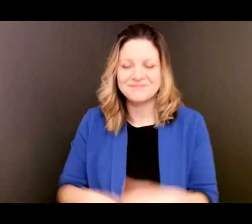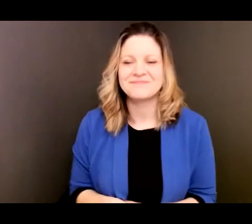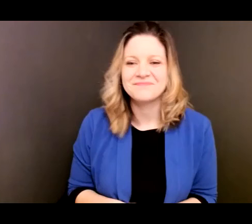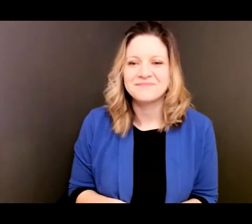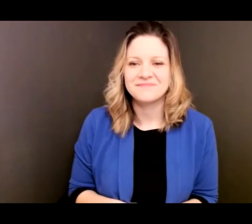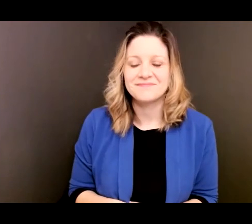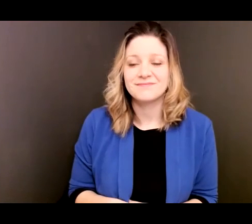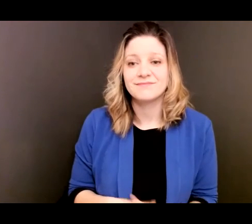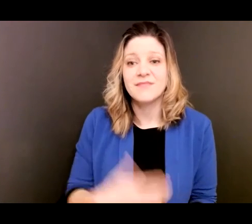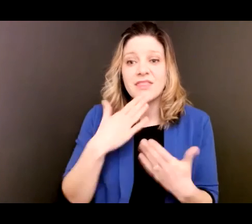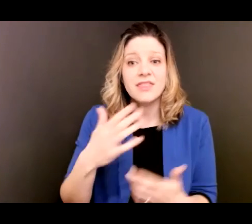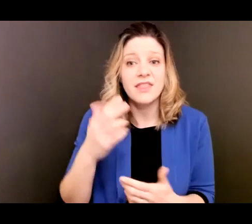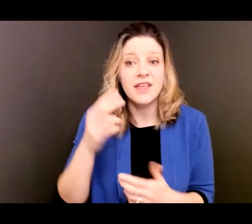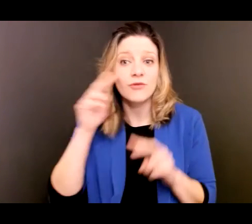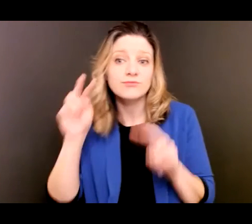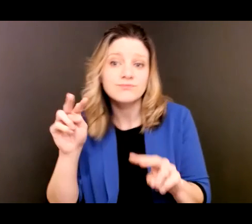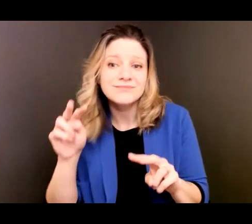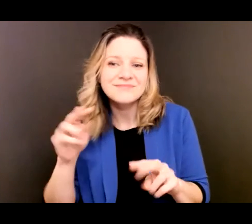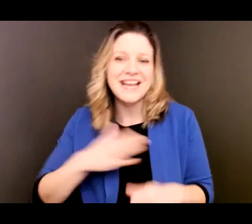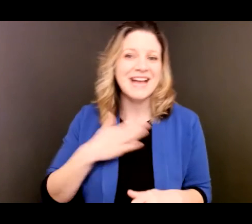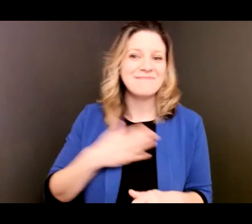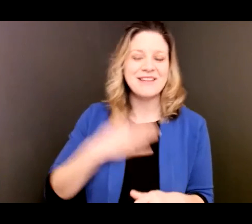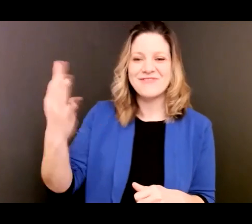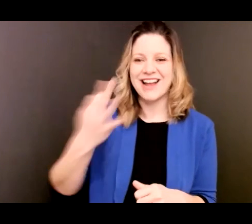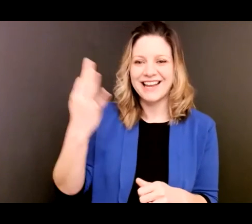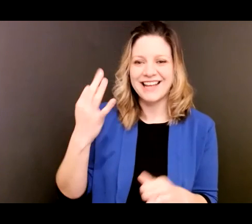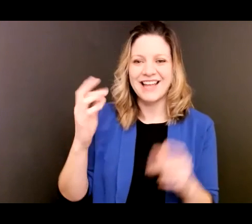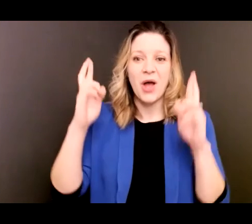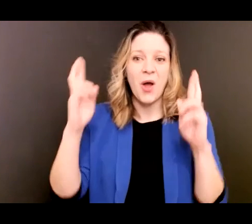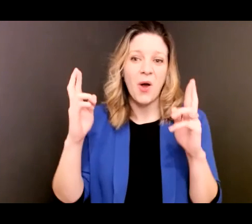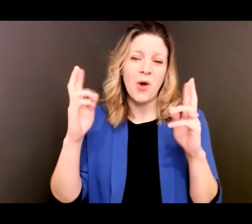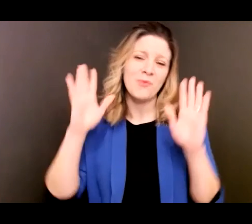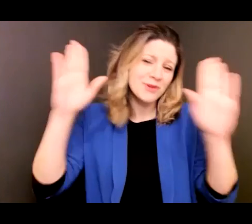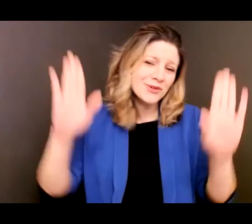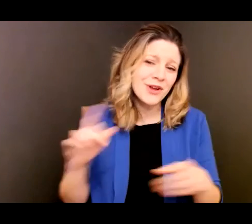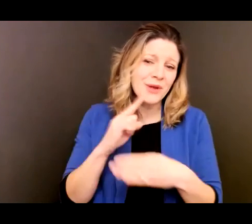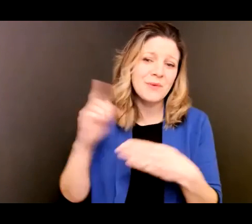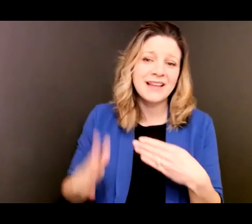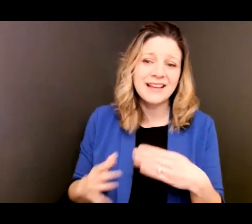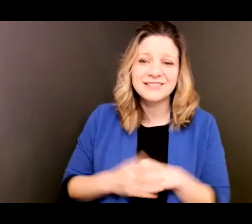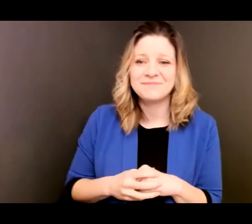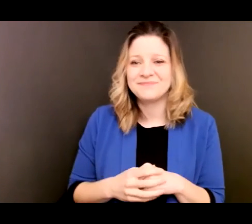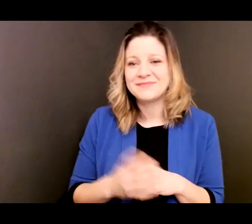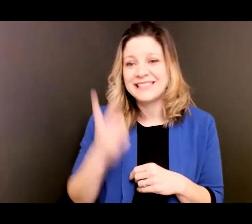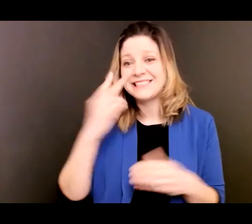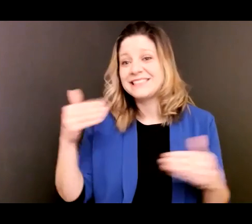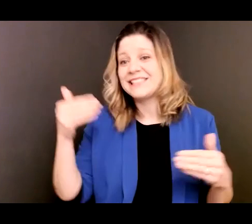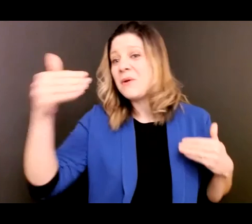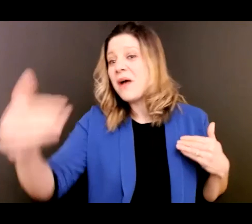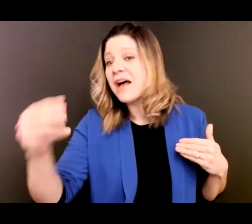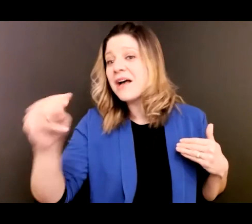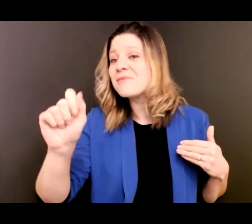Thank you for your time. Happy Friday. I hope everybody has a wonderful weekend, and we'll see you in March.